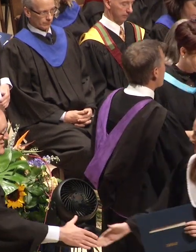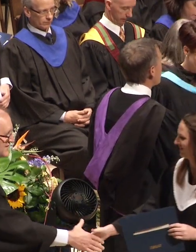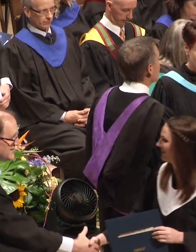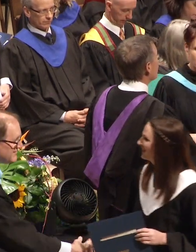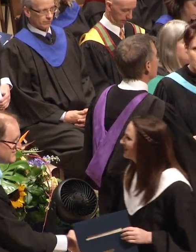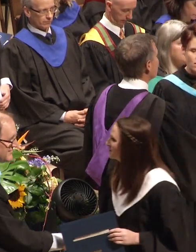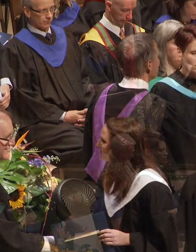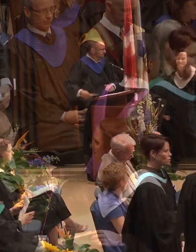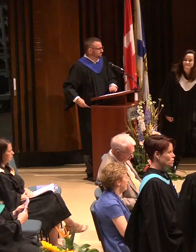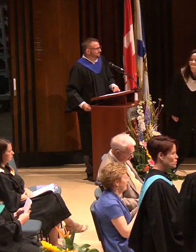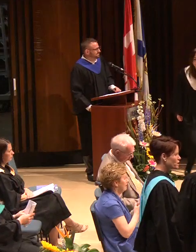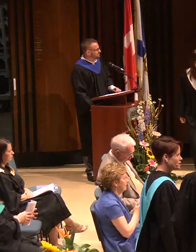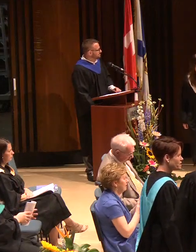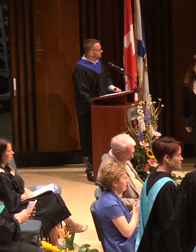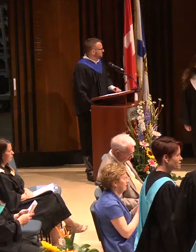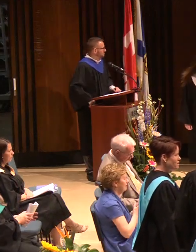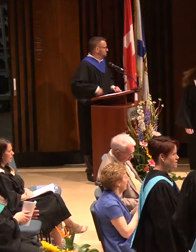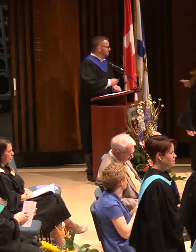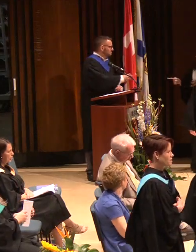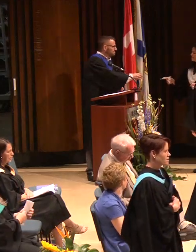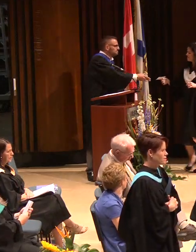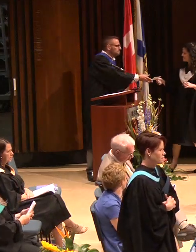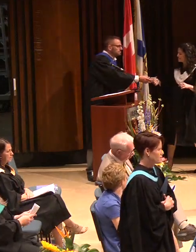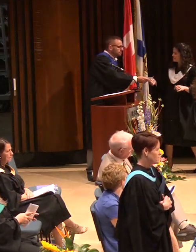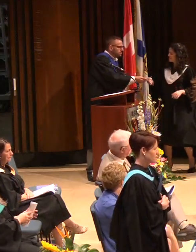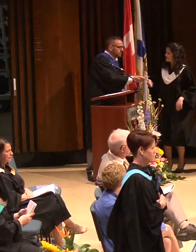Lauren Sangster.